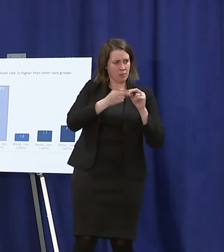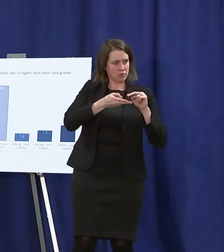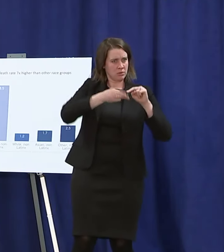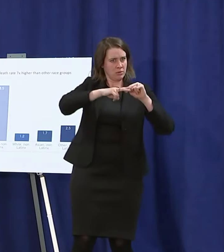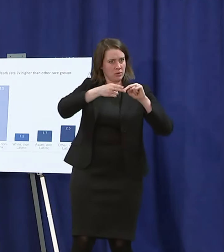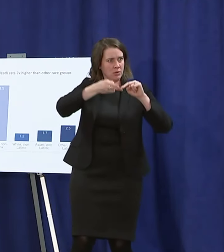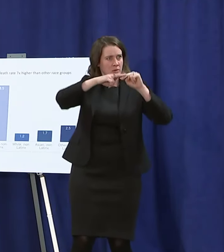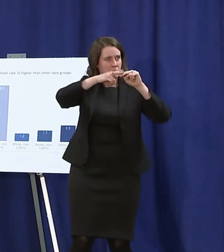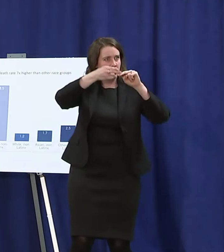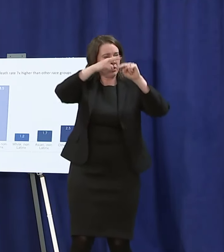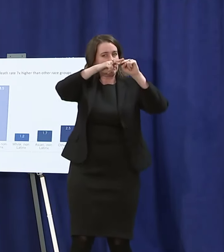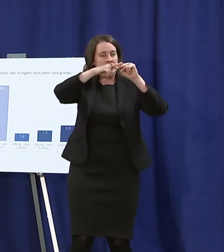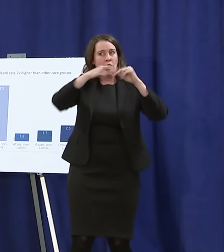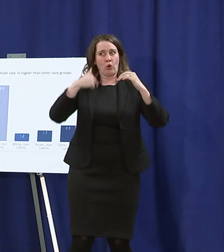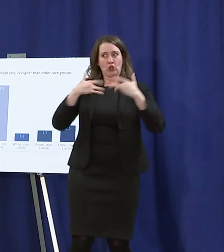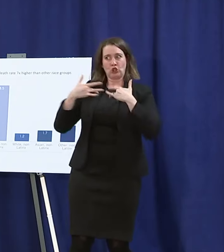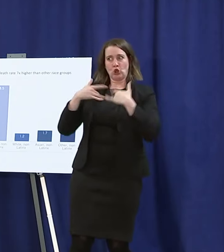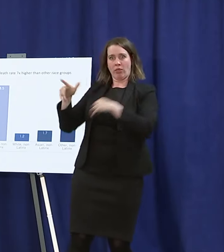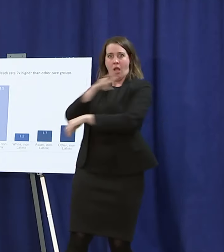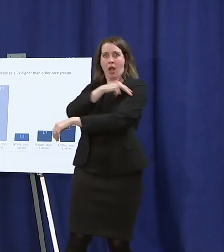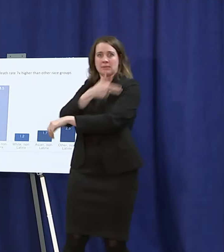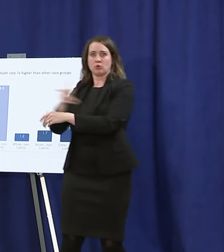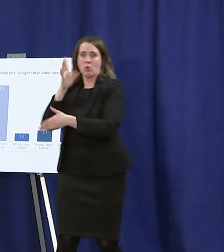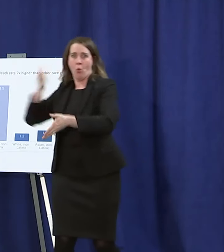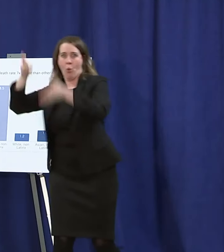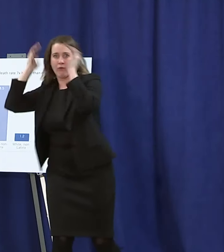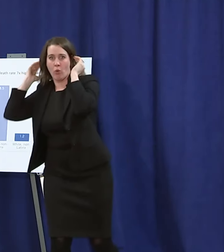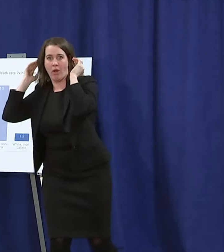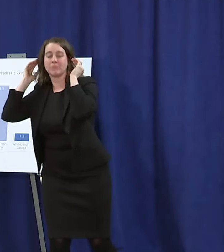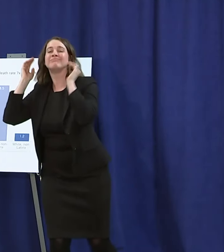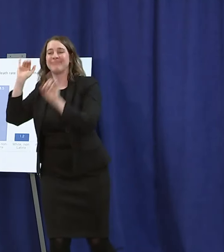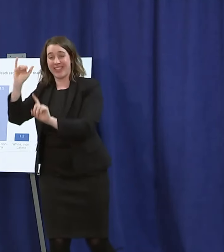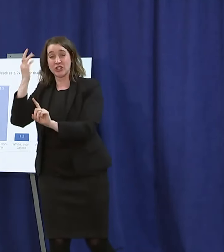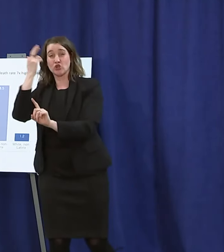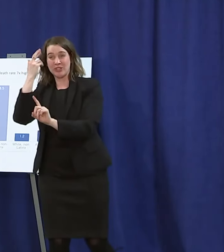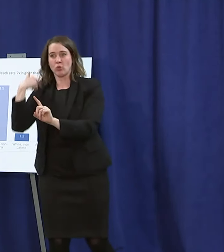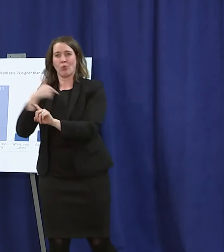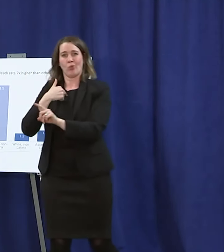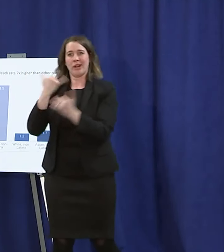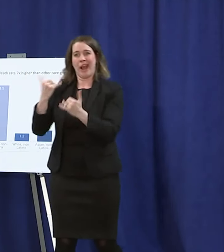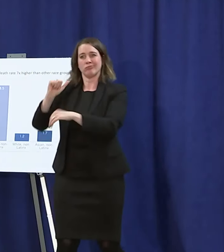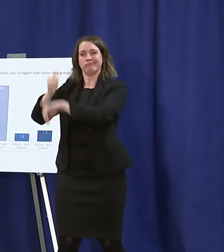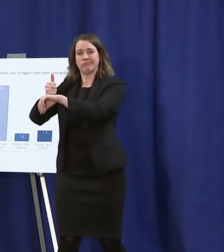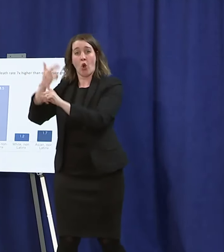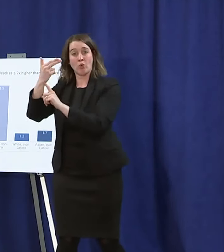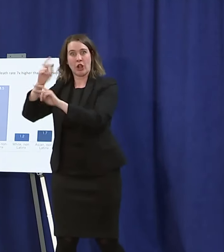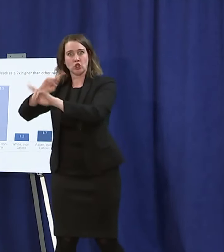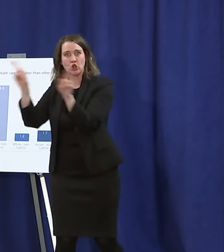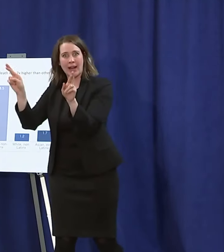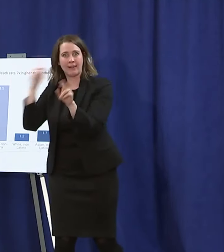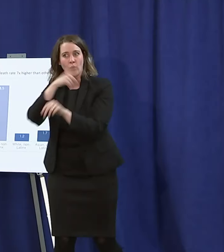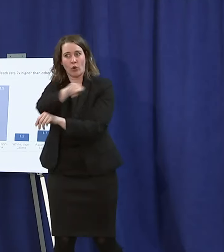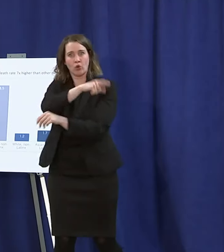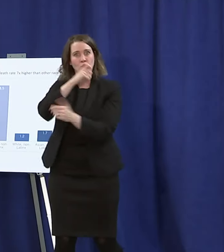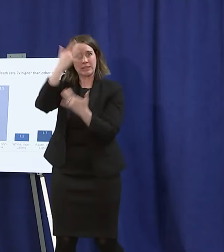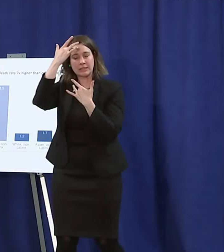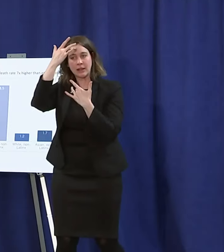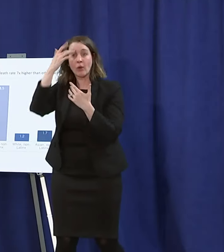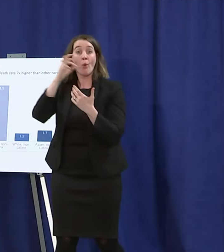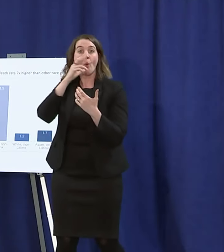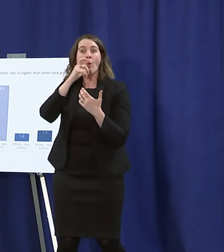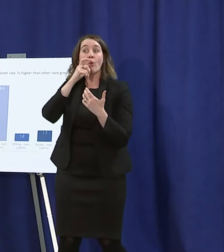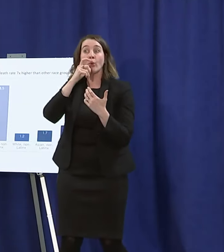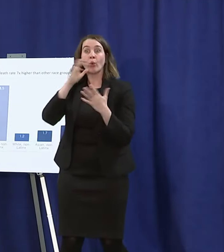our hospitals being overrun. That's why we put in place the hotel rooms. That's why we put in place and are working